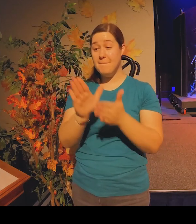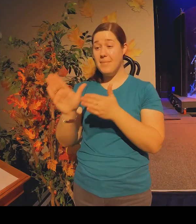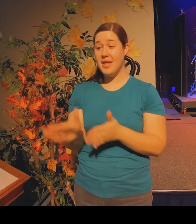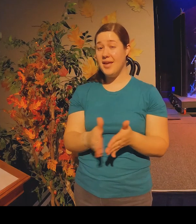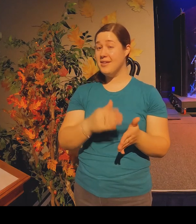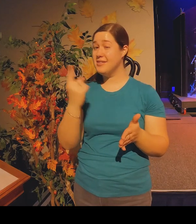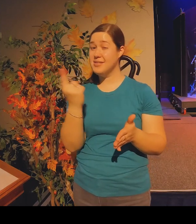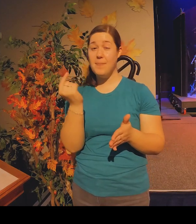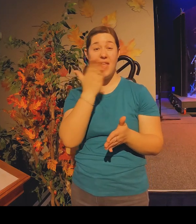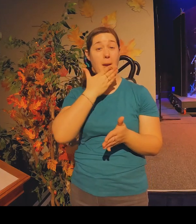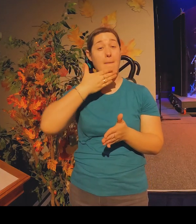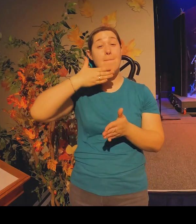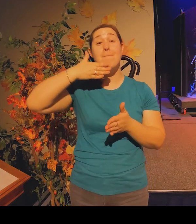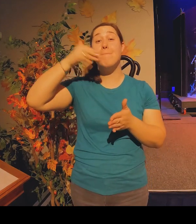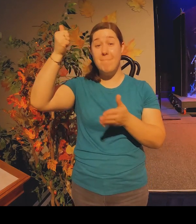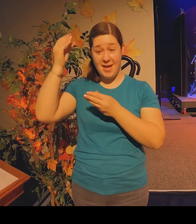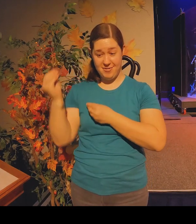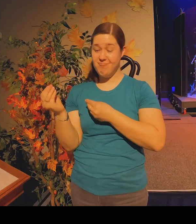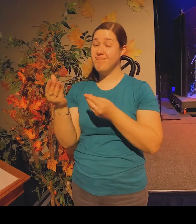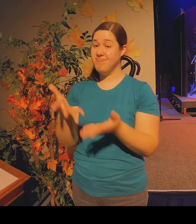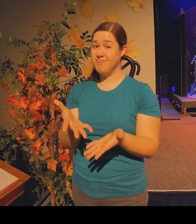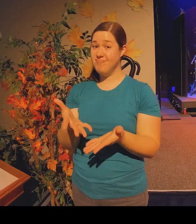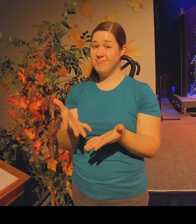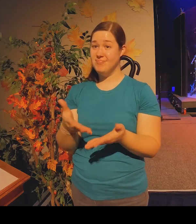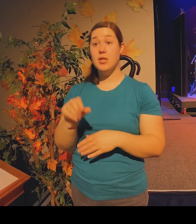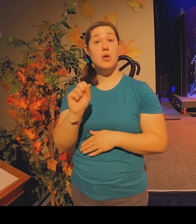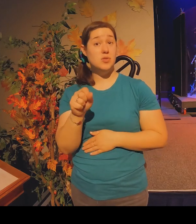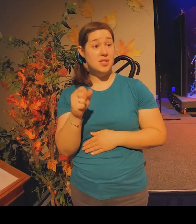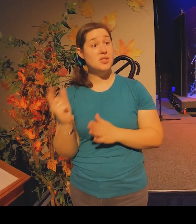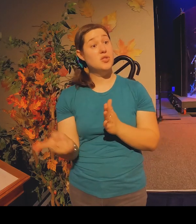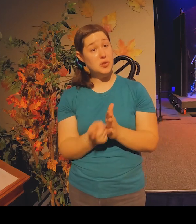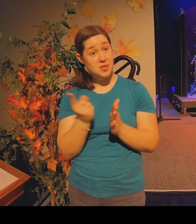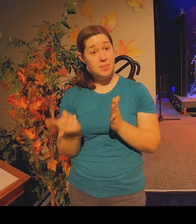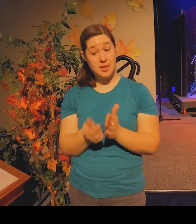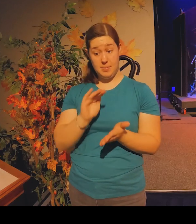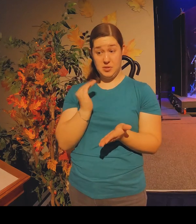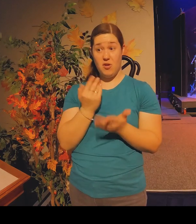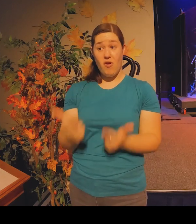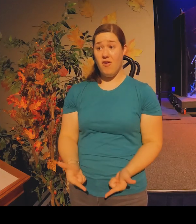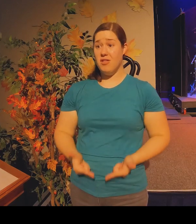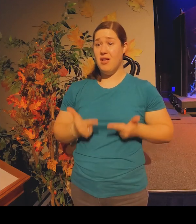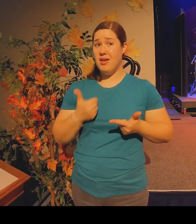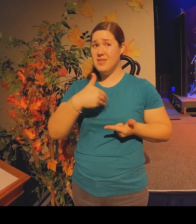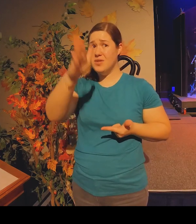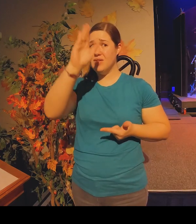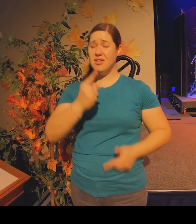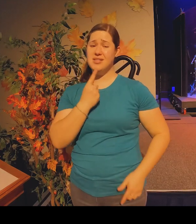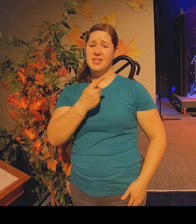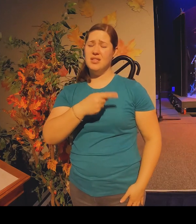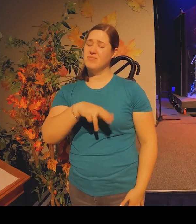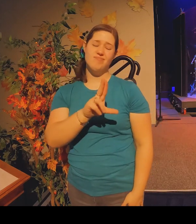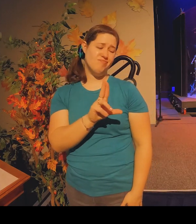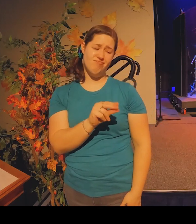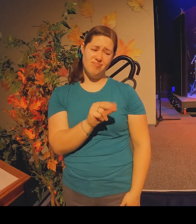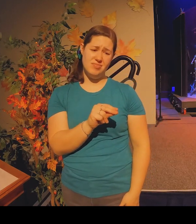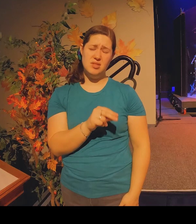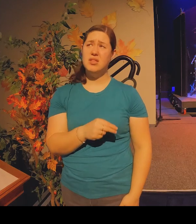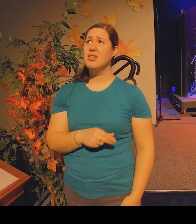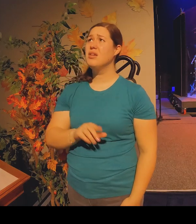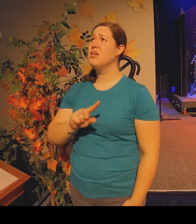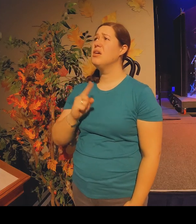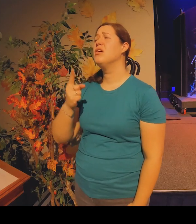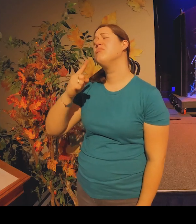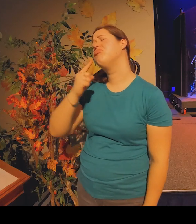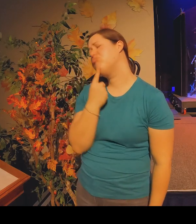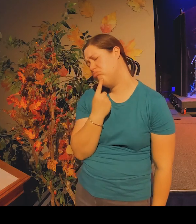better. Yes, there are times in our lives when God says no, and we are disappointed and we are hurt, but we don't realize